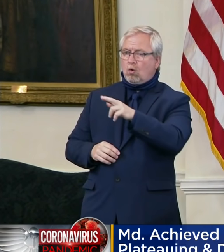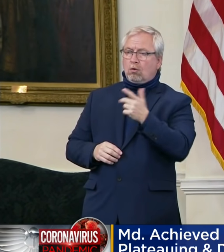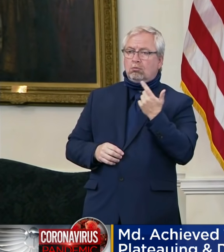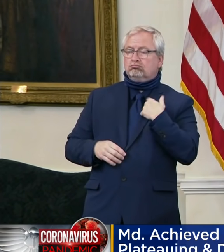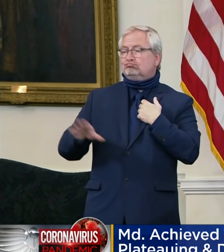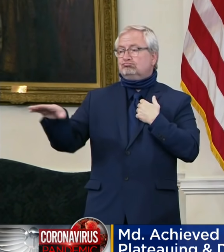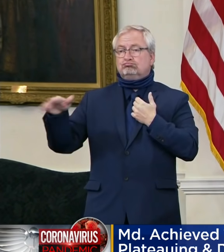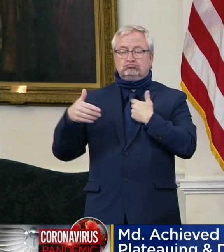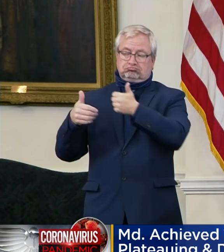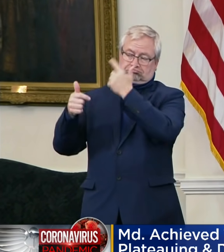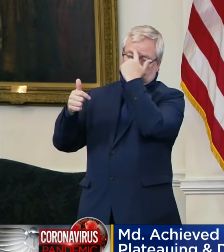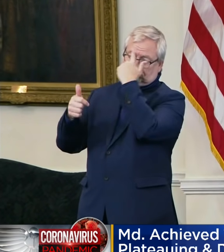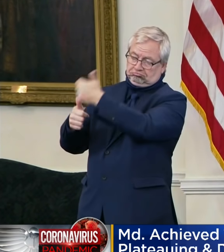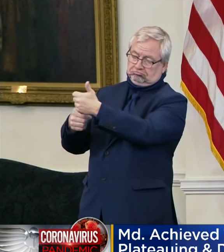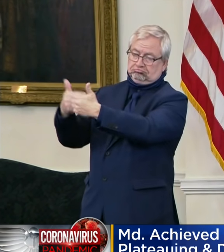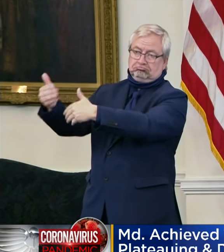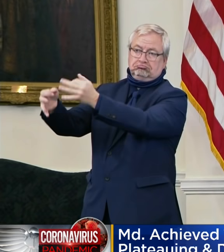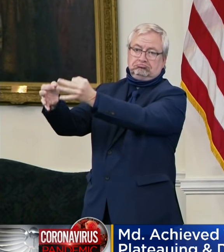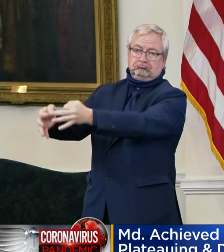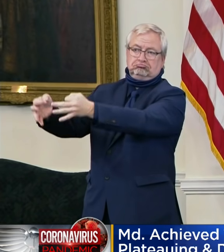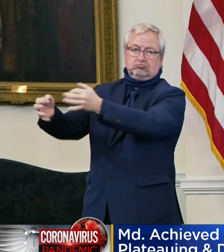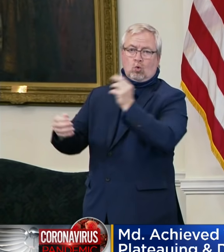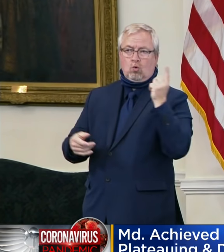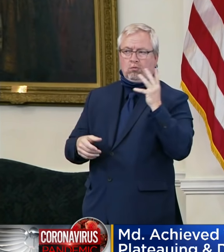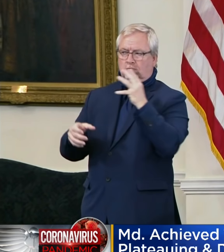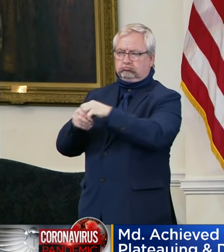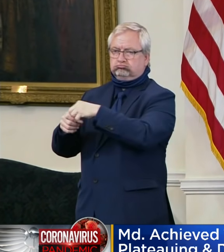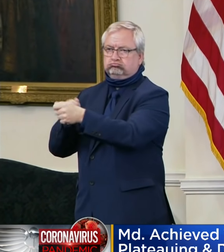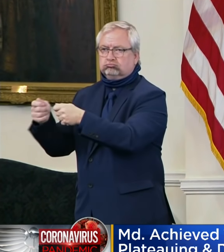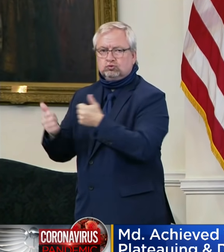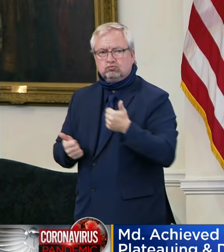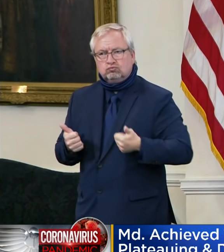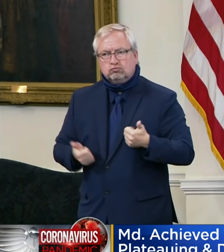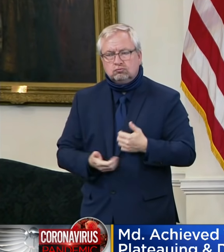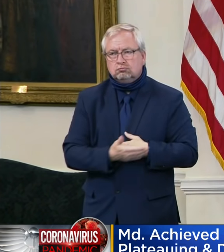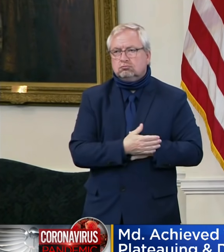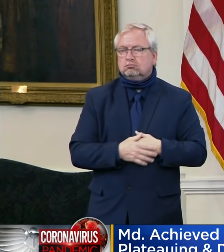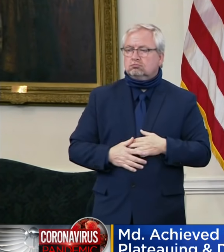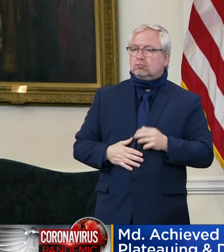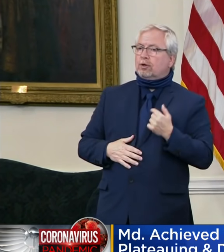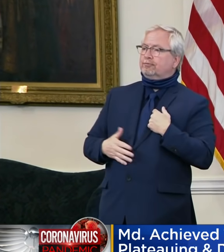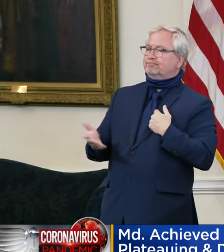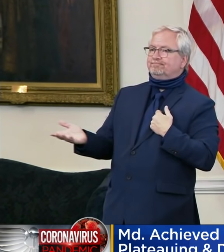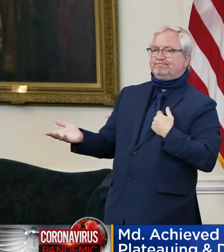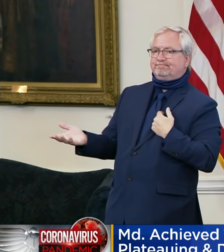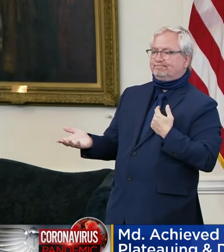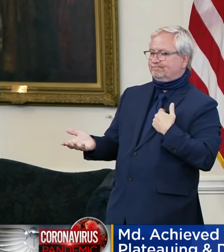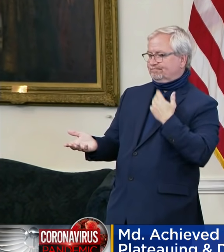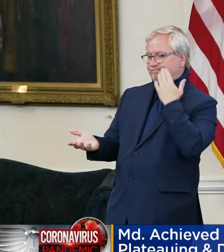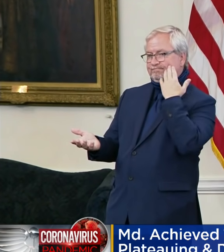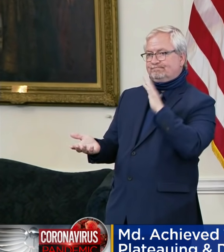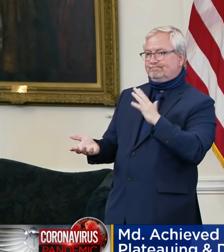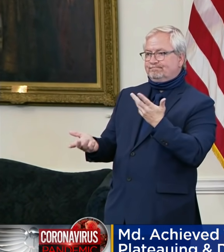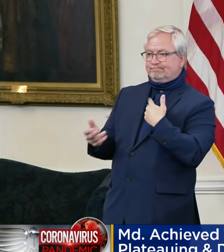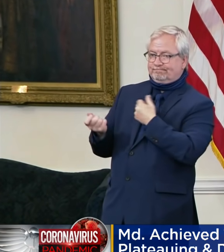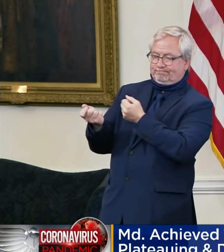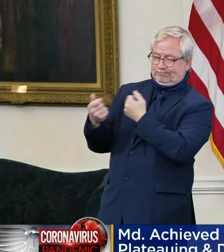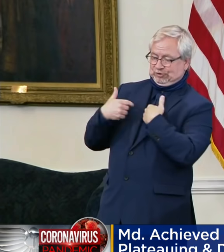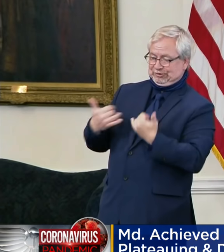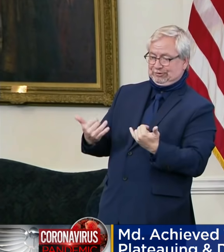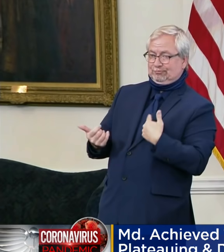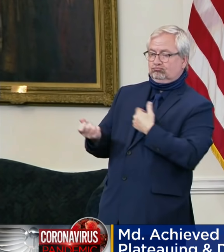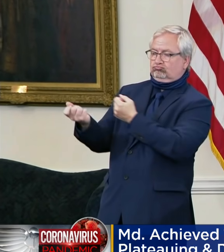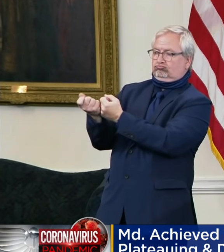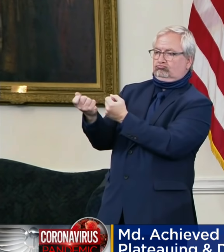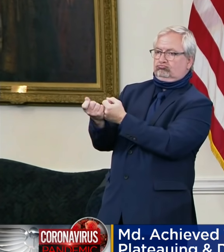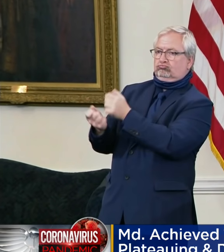handling that aspect? Well, we're going to do everything we can to continue to assist County Executive also Brooks